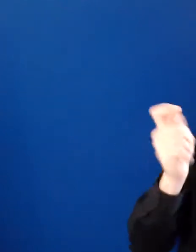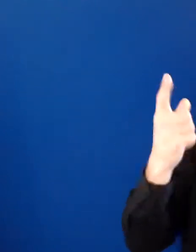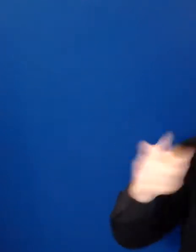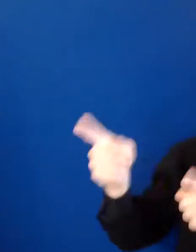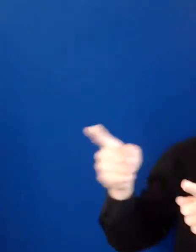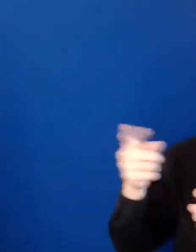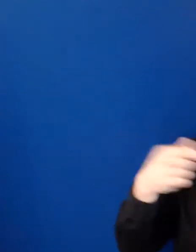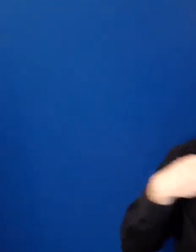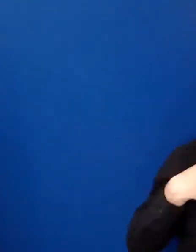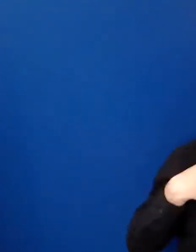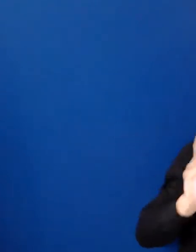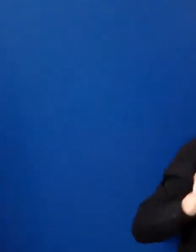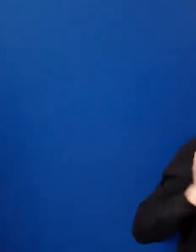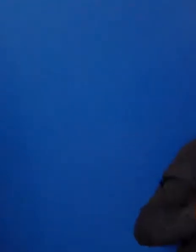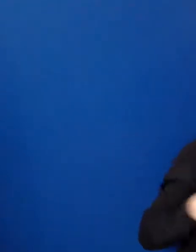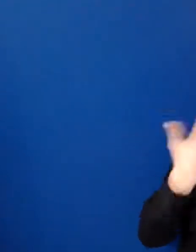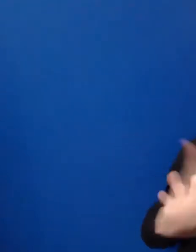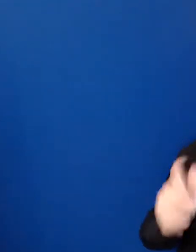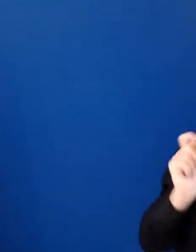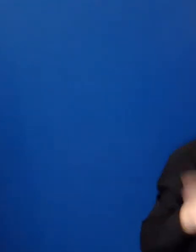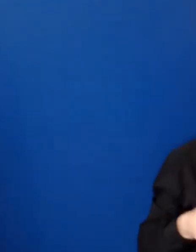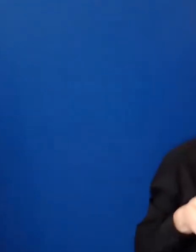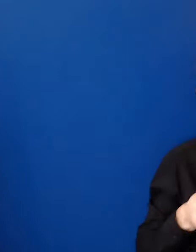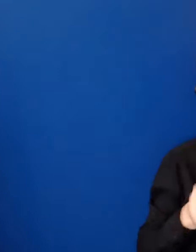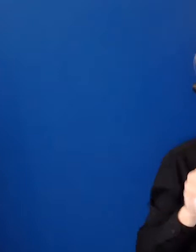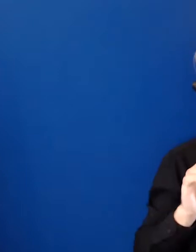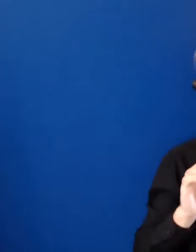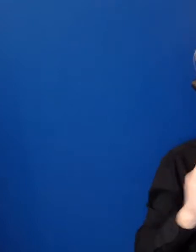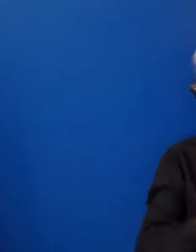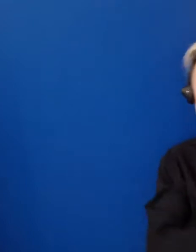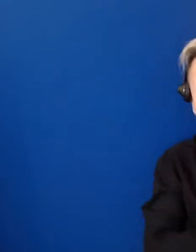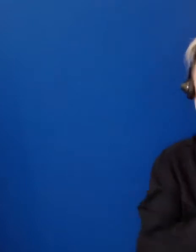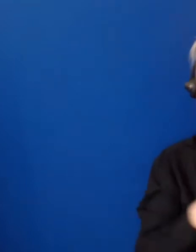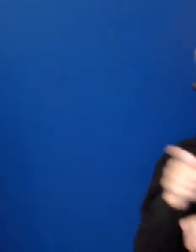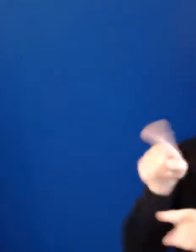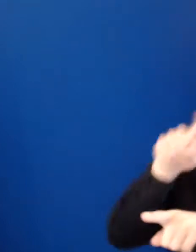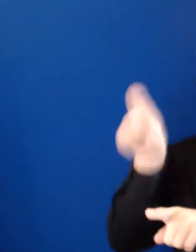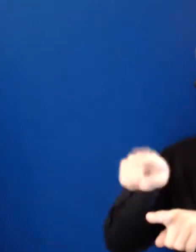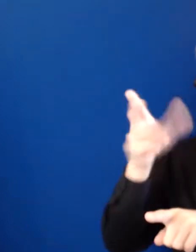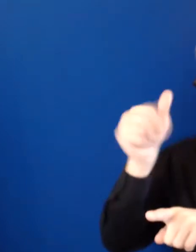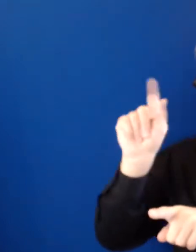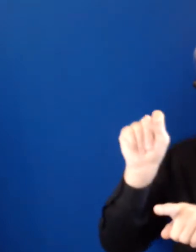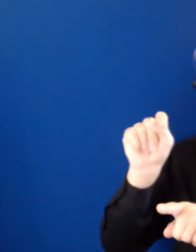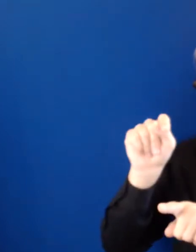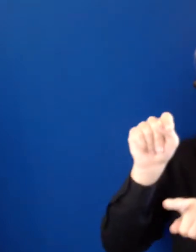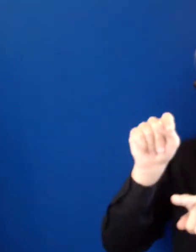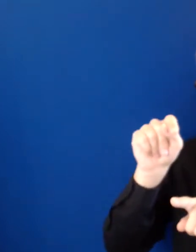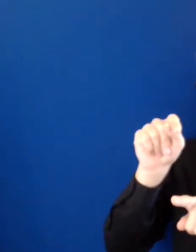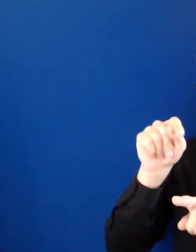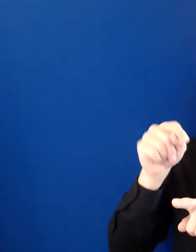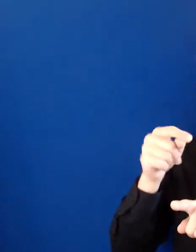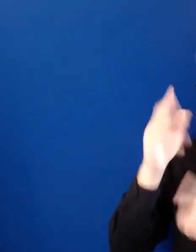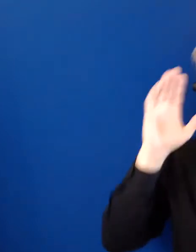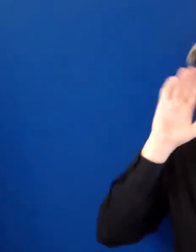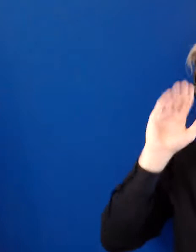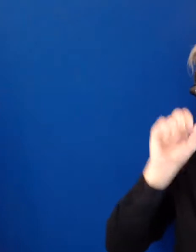those adjustments? I saw that there was a question in the chat, and I hope that we will be able to address